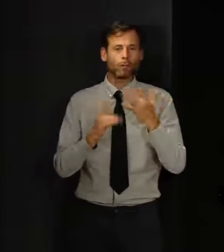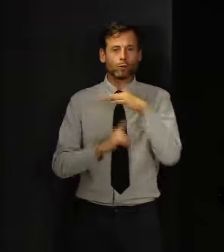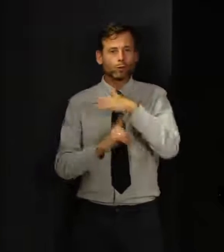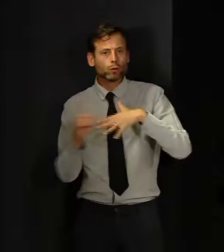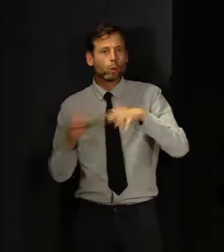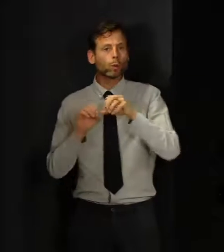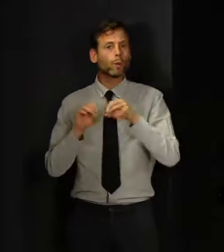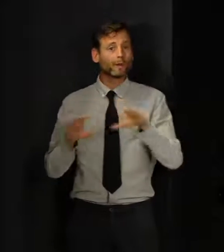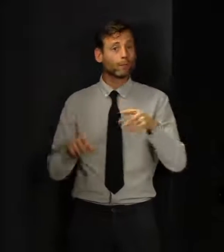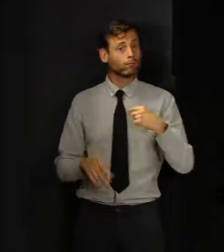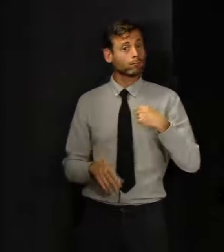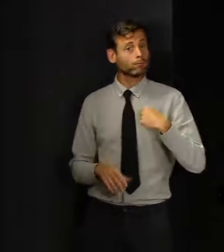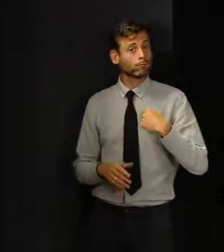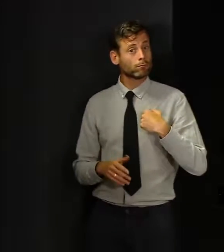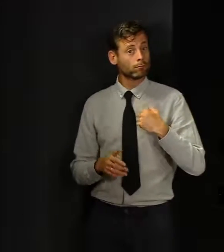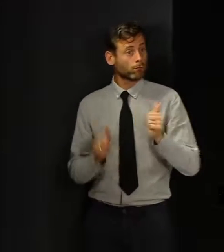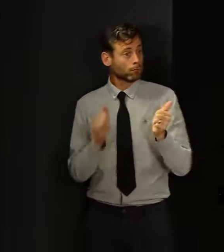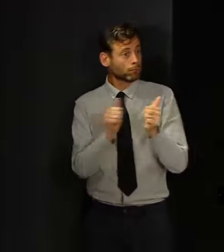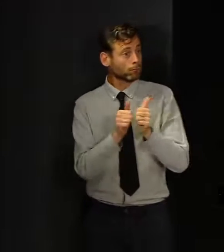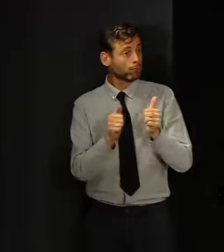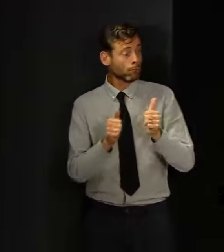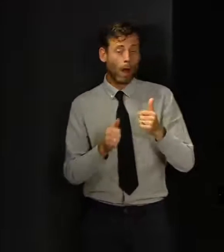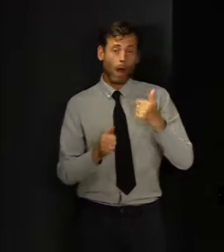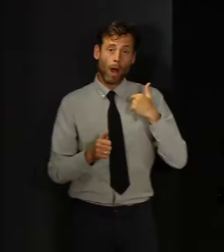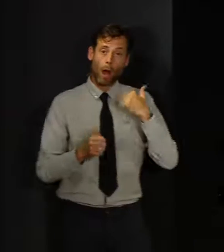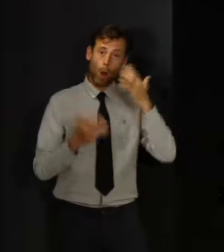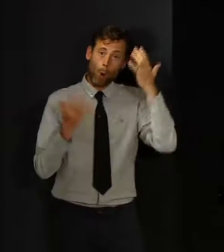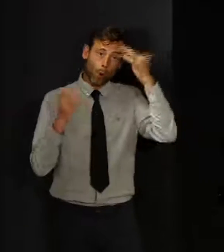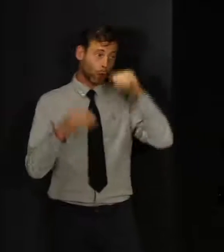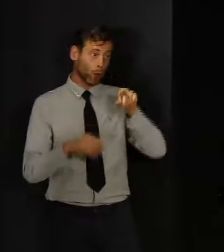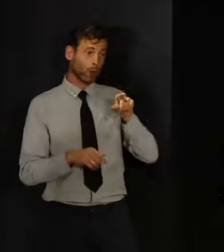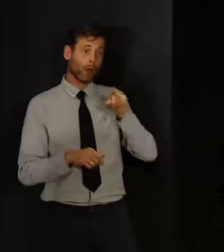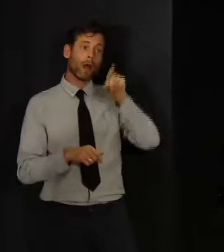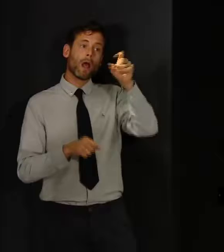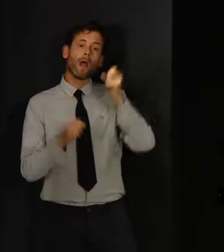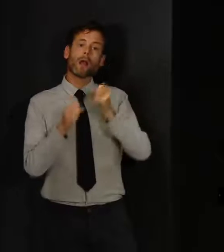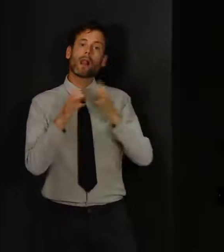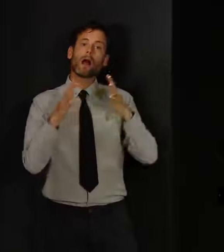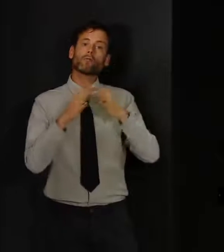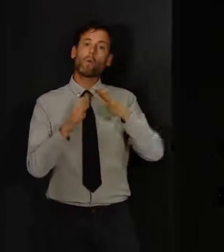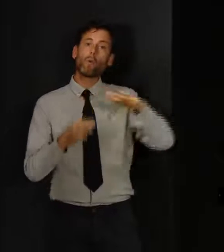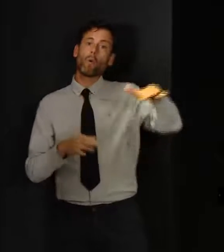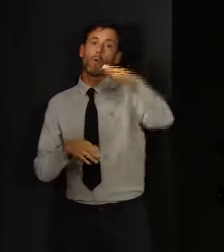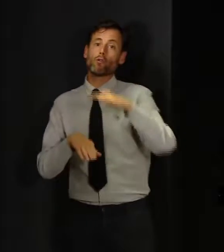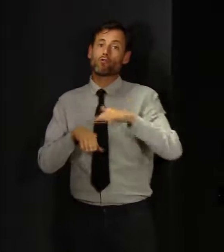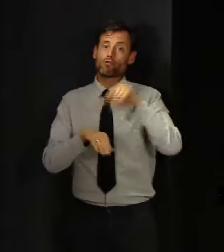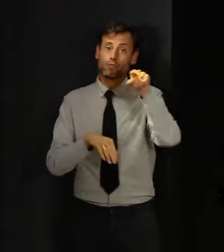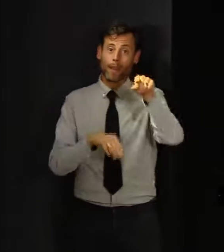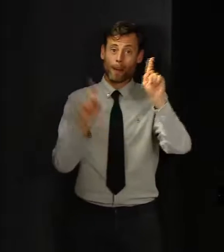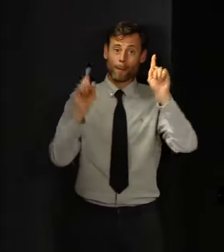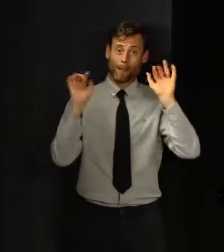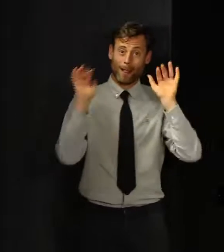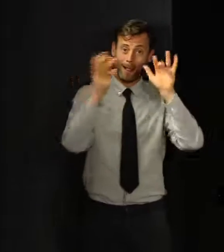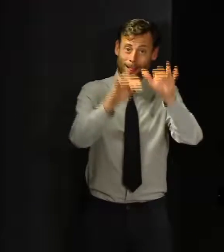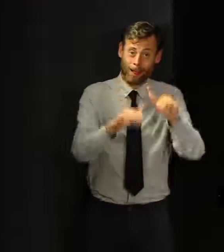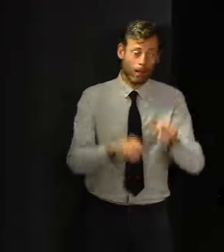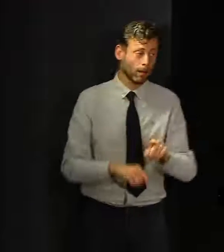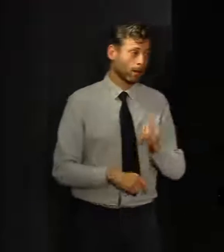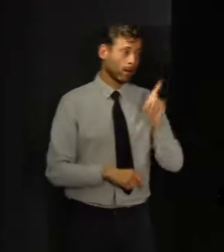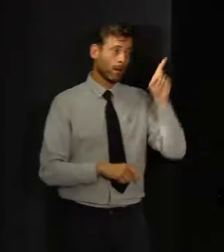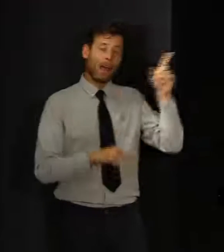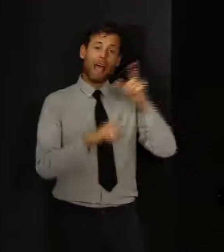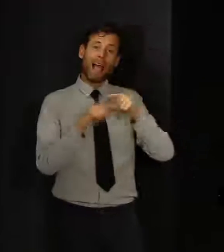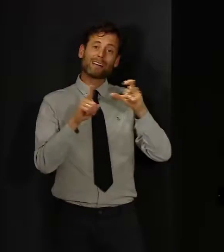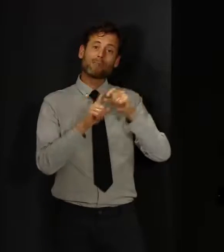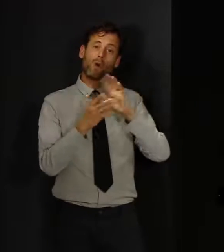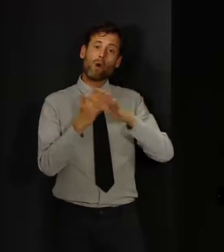So it is a concern, the numbers that we see gathering in Glasgow Green, the numbers that we see in Holyrood Park as well. I did speak to the Chief